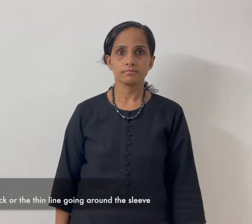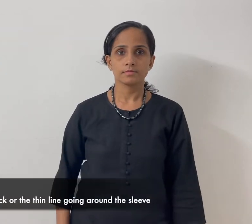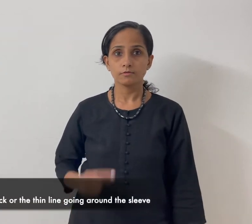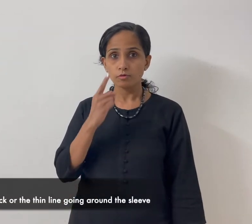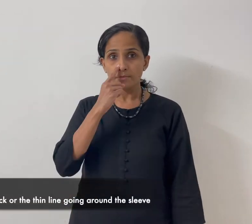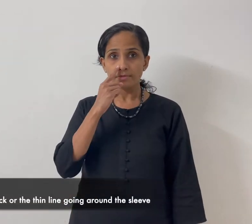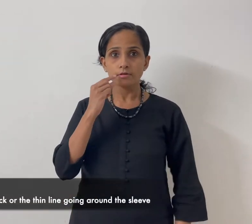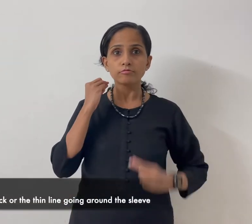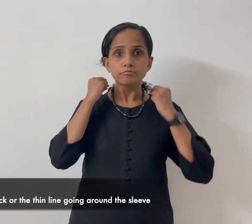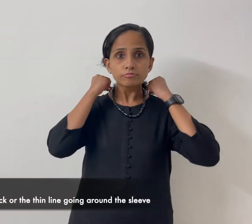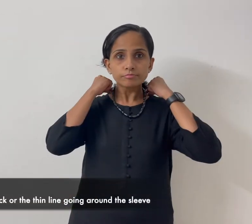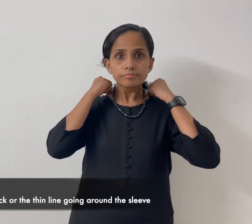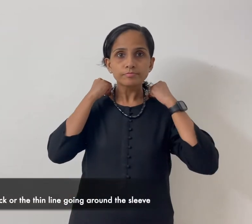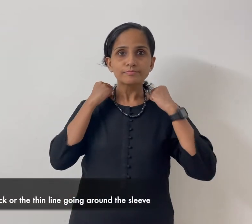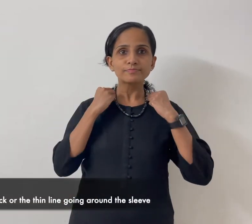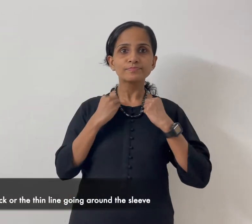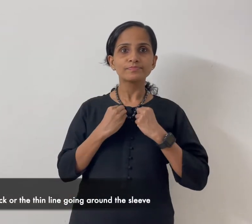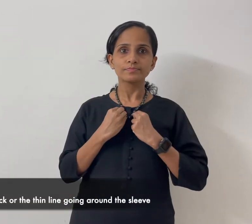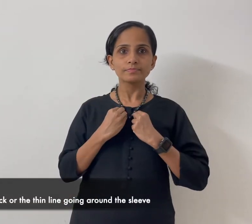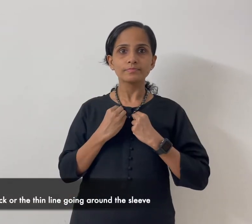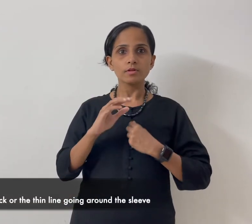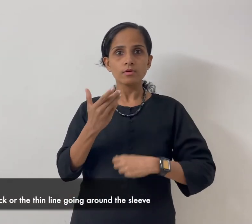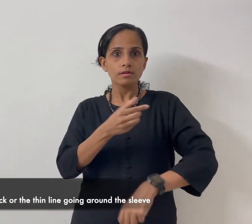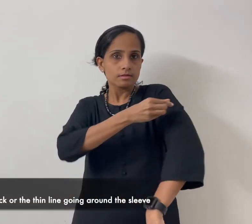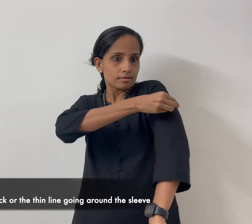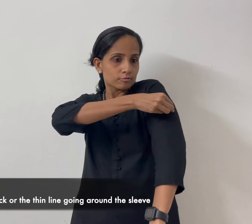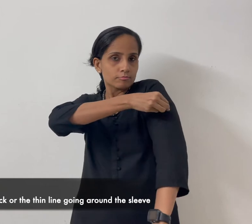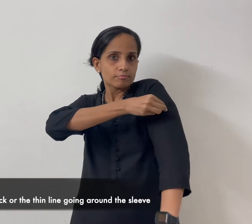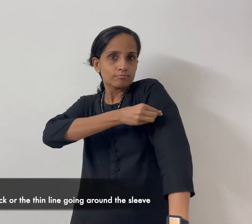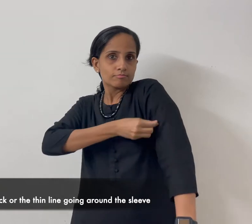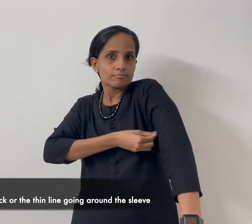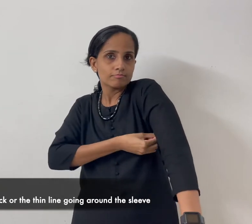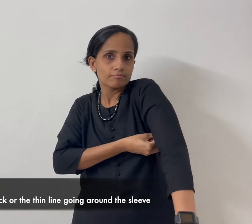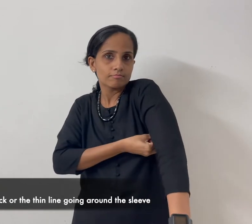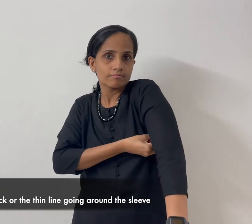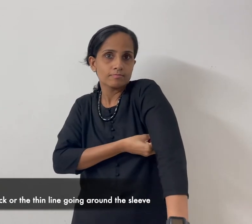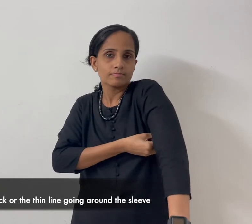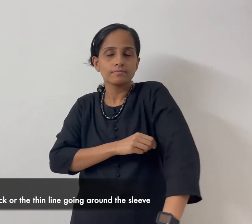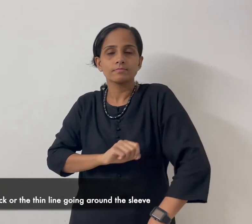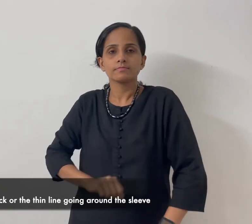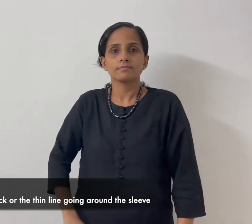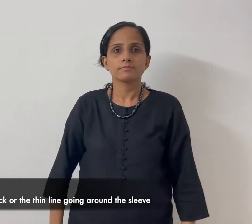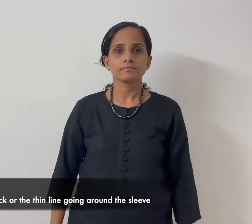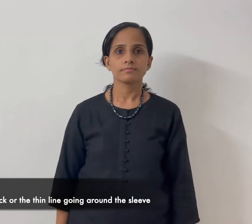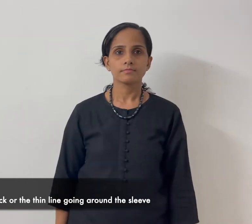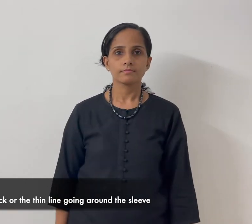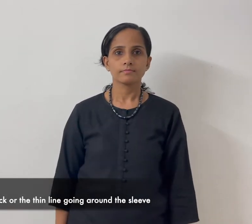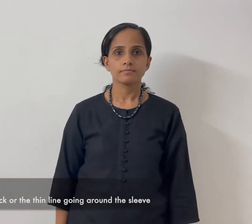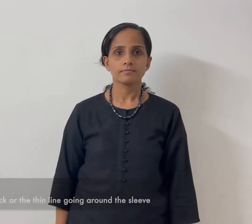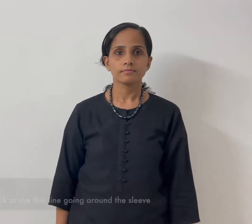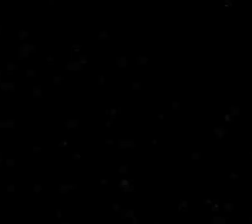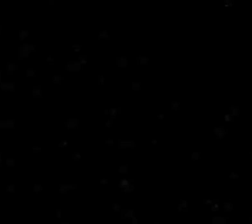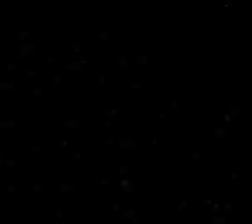Piping. Women's outfit, a thin line around the neck or going around the sleeve.